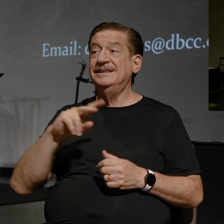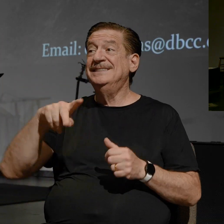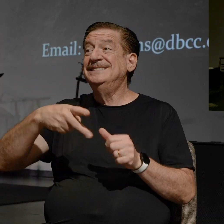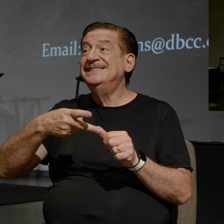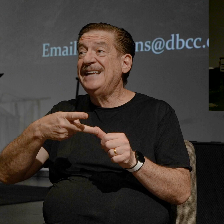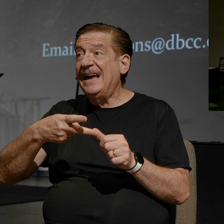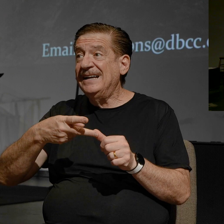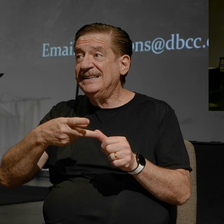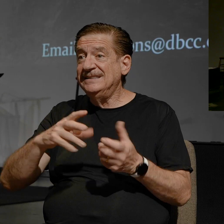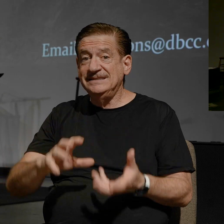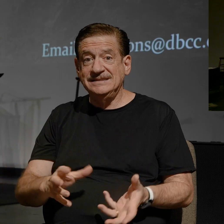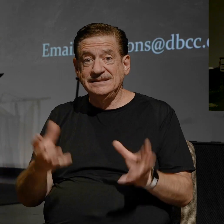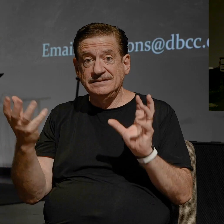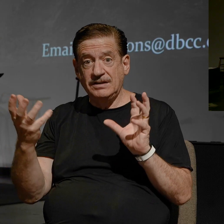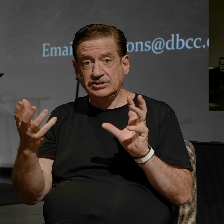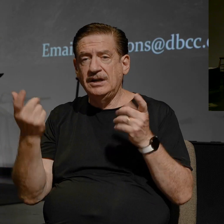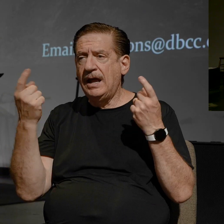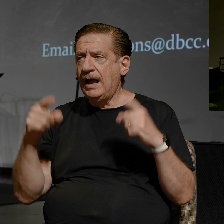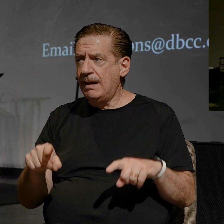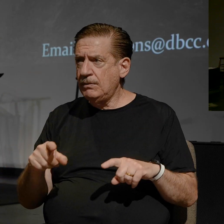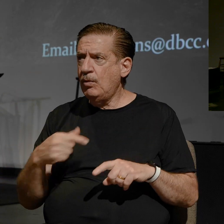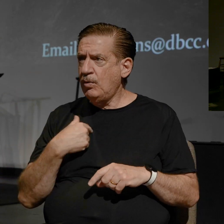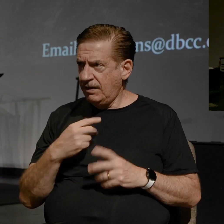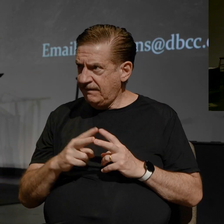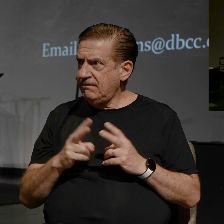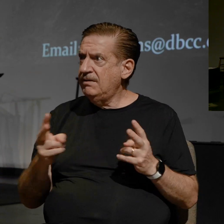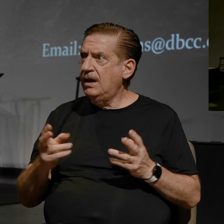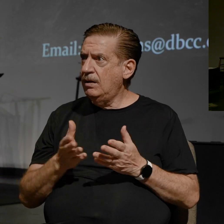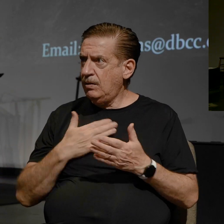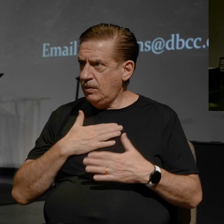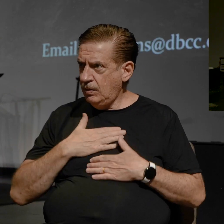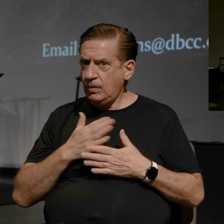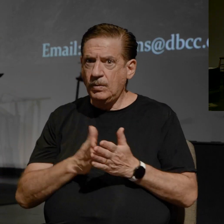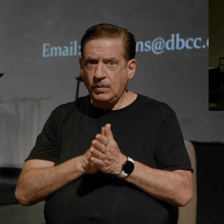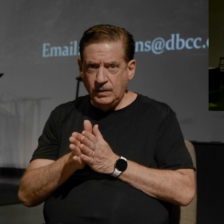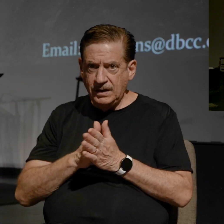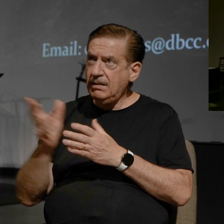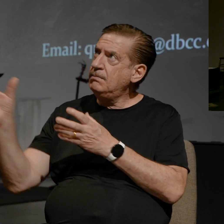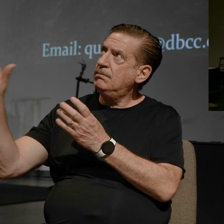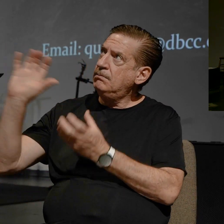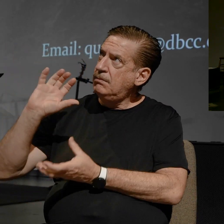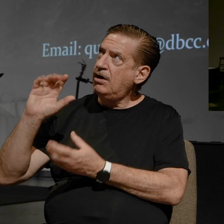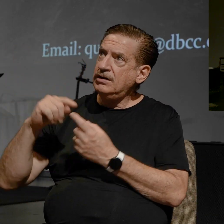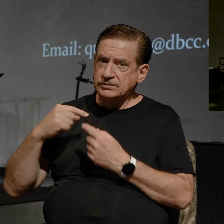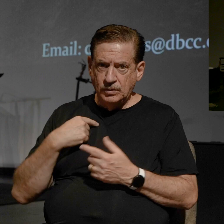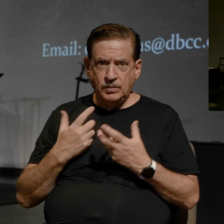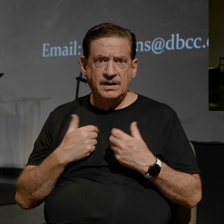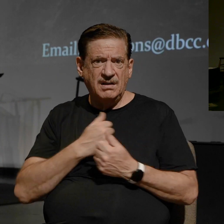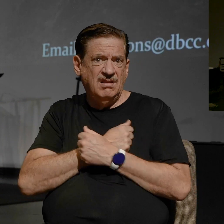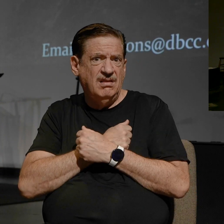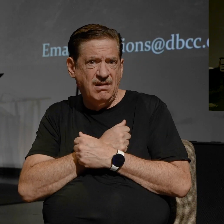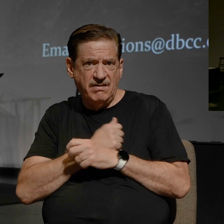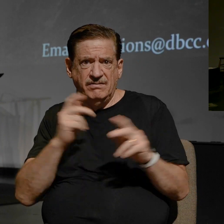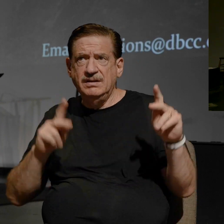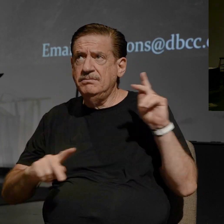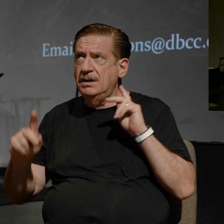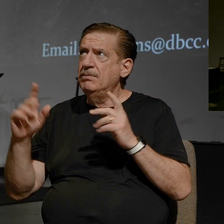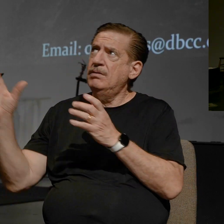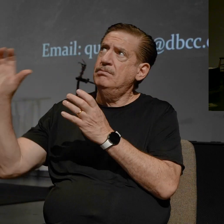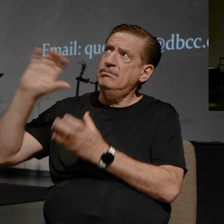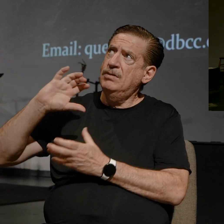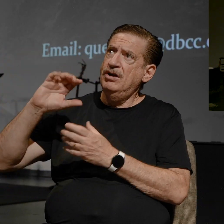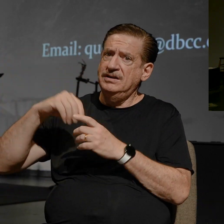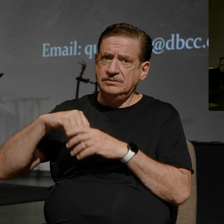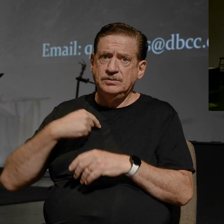dysfunction happens perhaps when we're very willing for people to pour into us. We love it that people pour into us. In